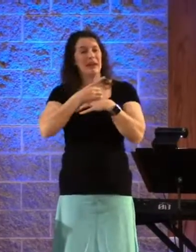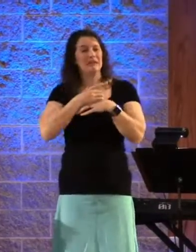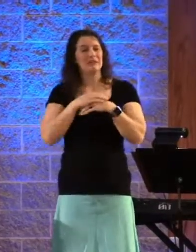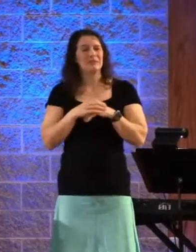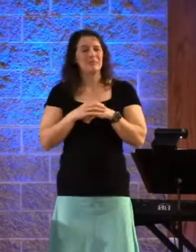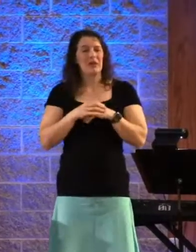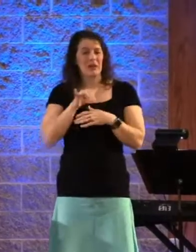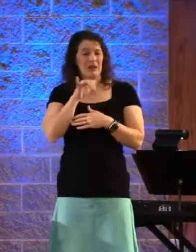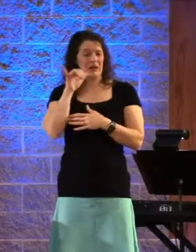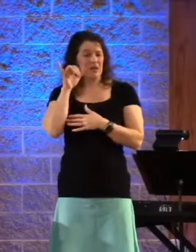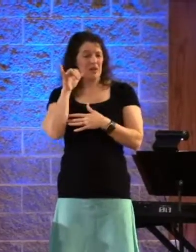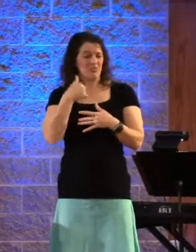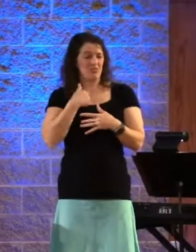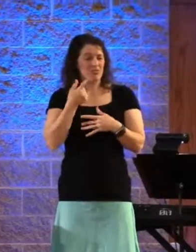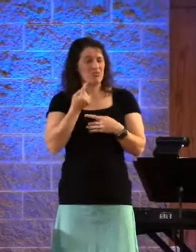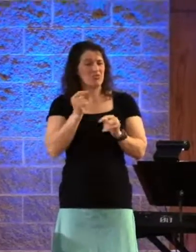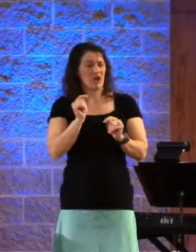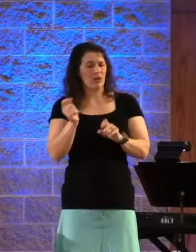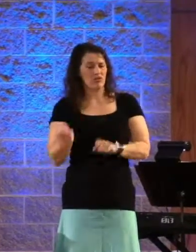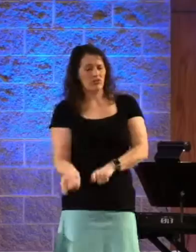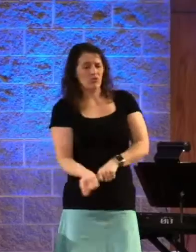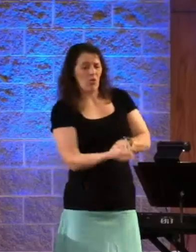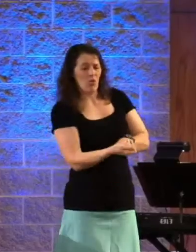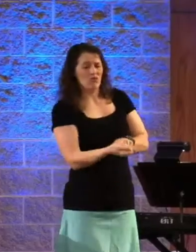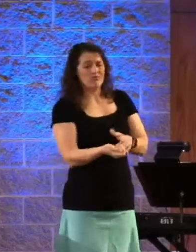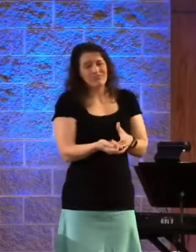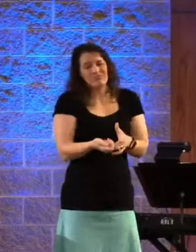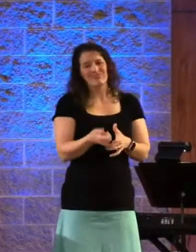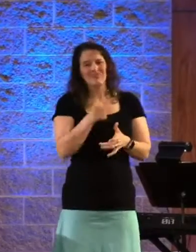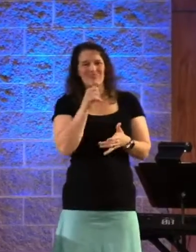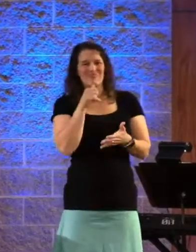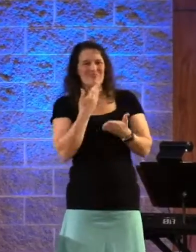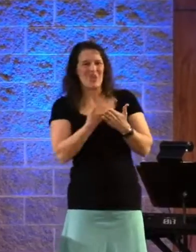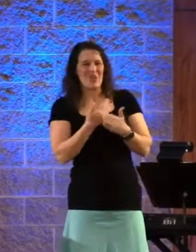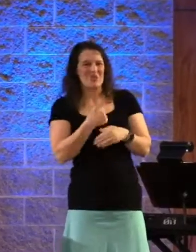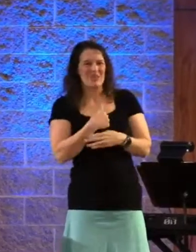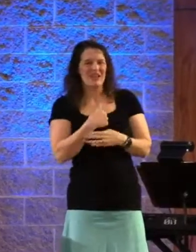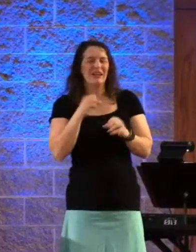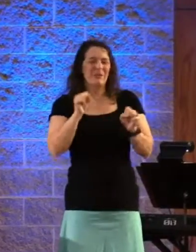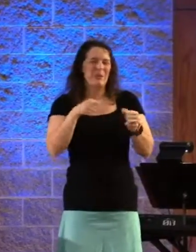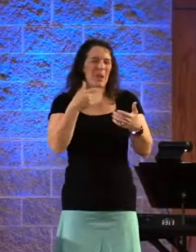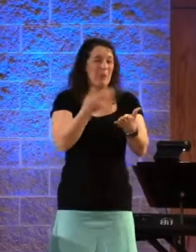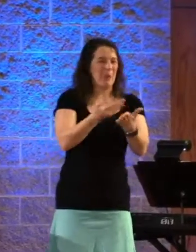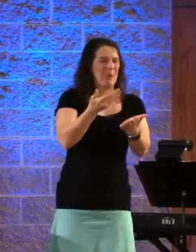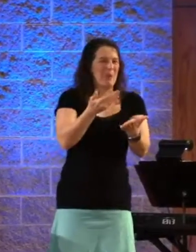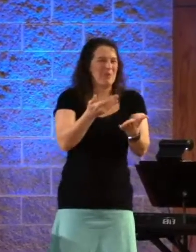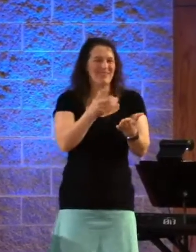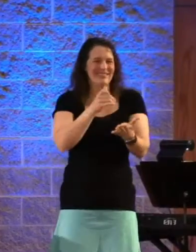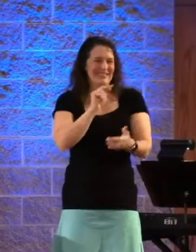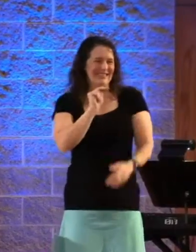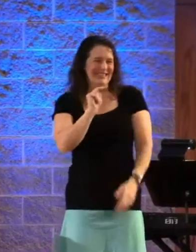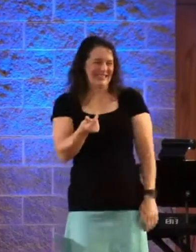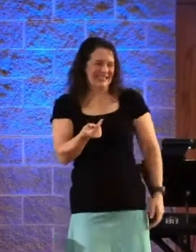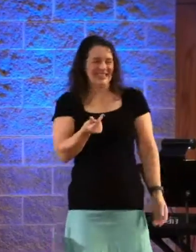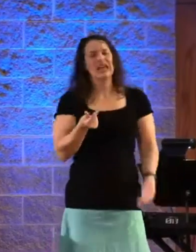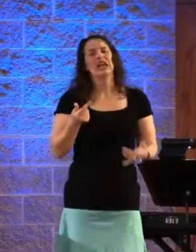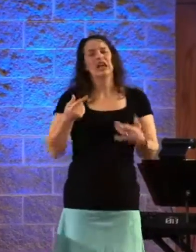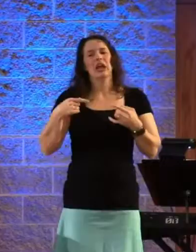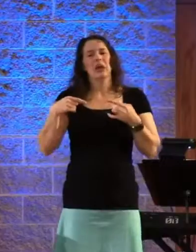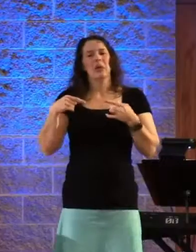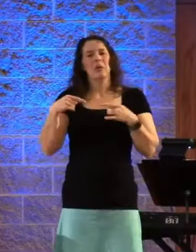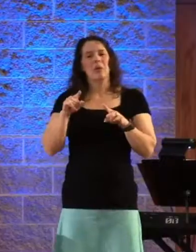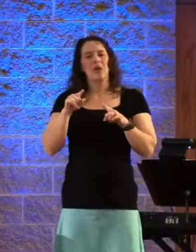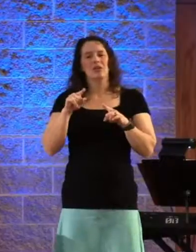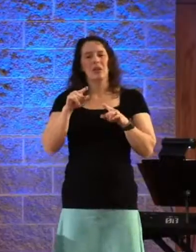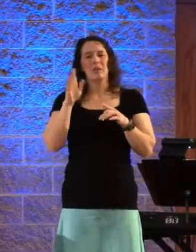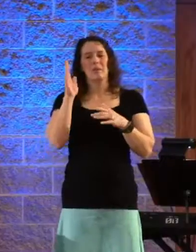good golfer. And I was able to prove why I'm not a very good golfer when I went yesterday with Pastor Don and with Rick Anschutz. And boy,